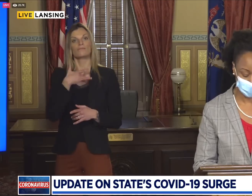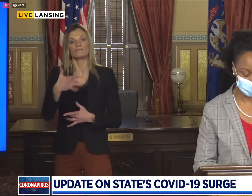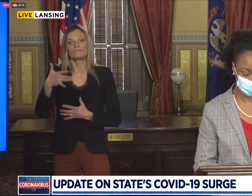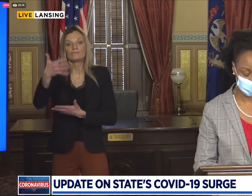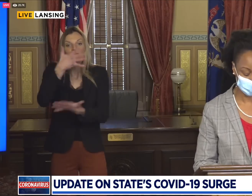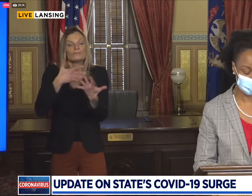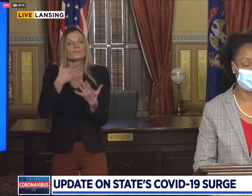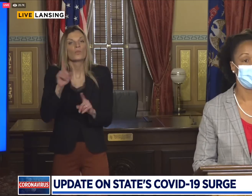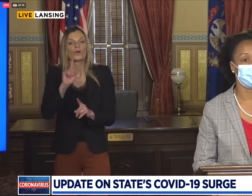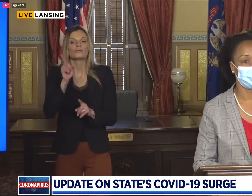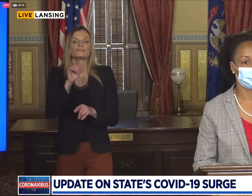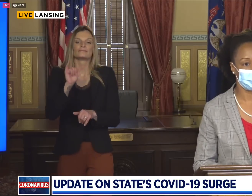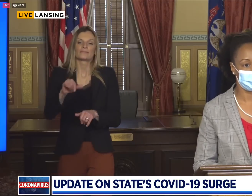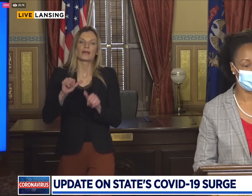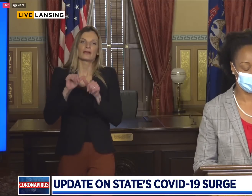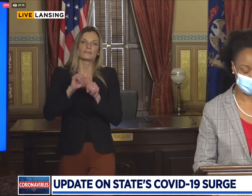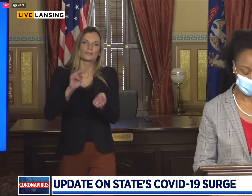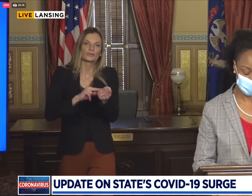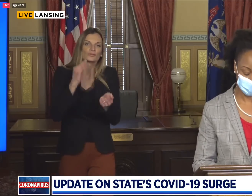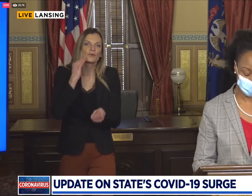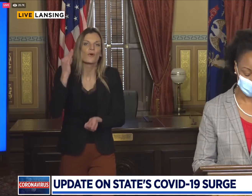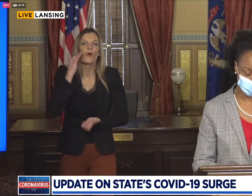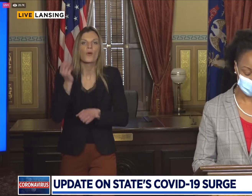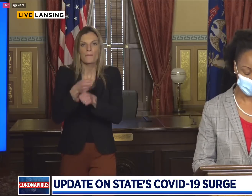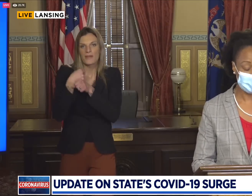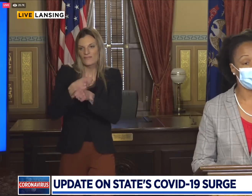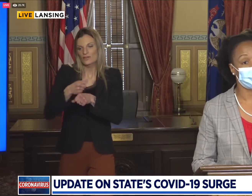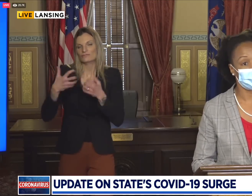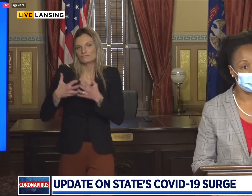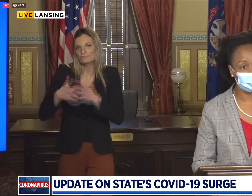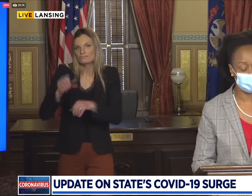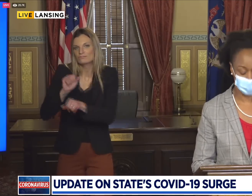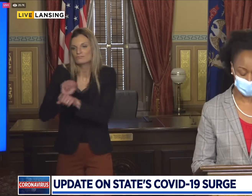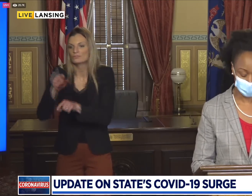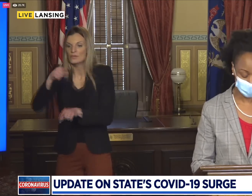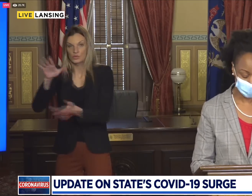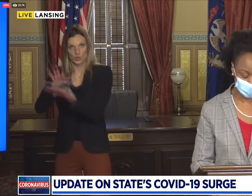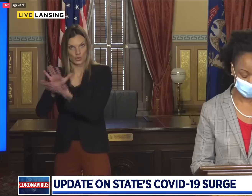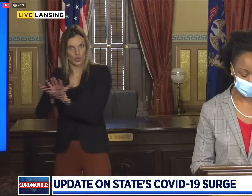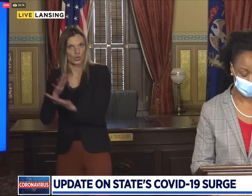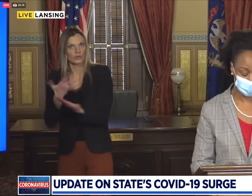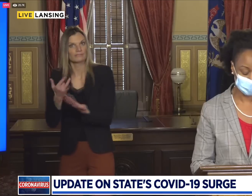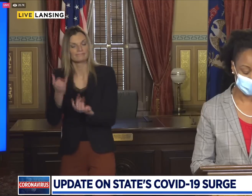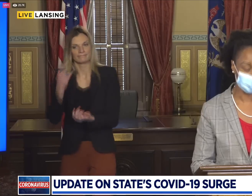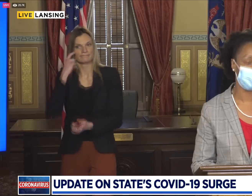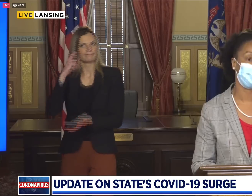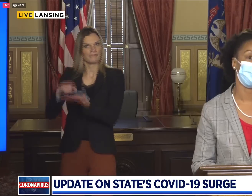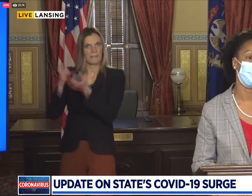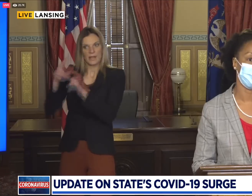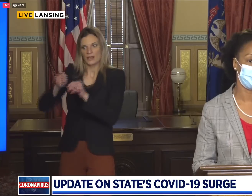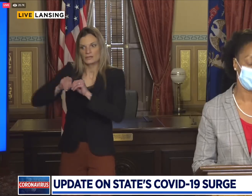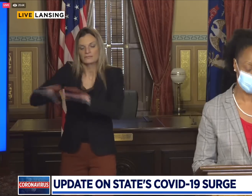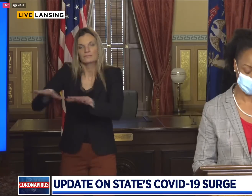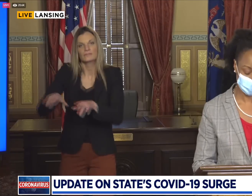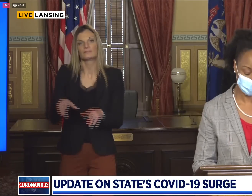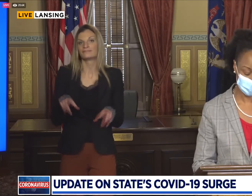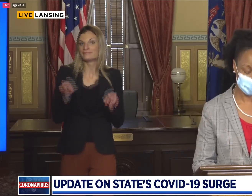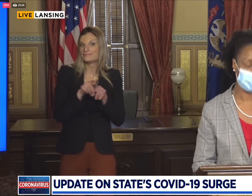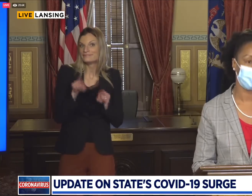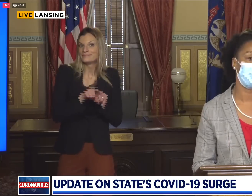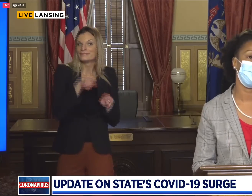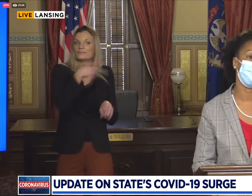long-term care settings, manufacturing, schools, but we are also seeing increases in the numbers of outbreaks in healthcare